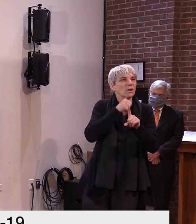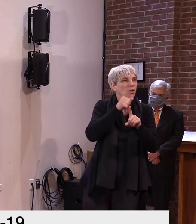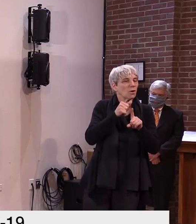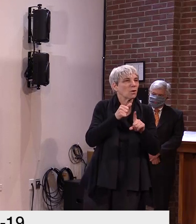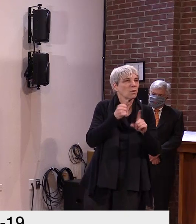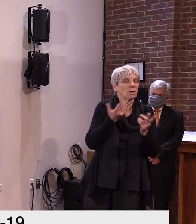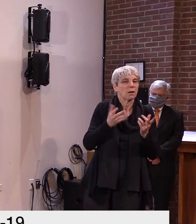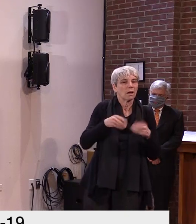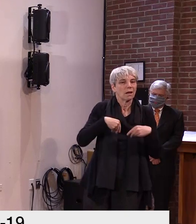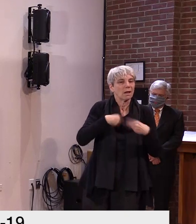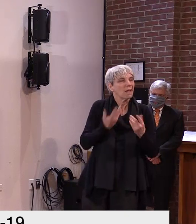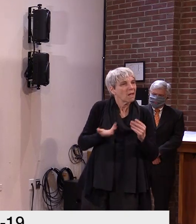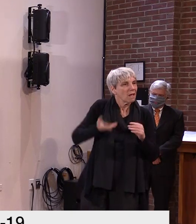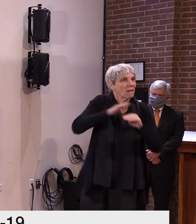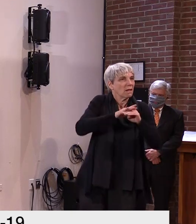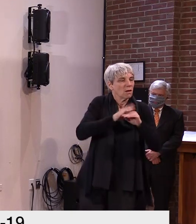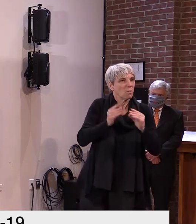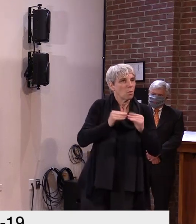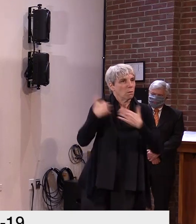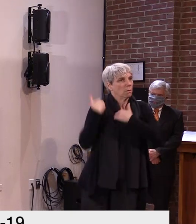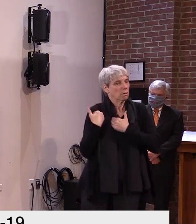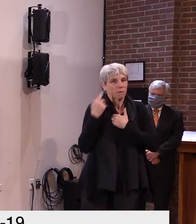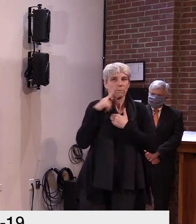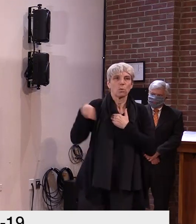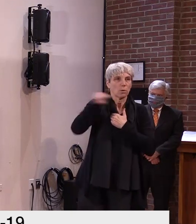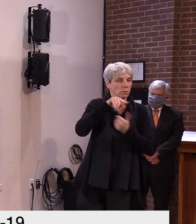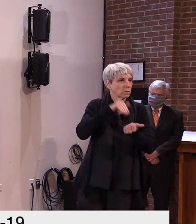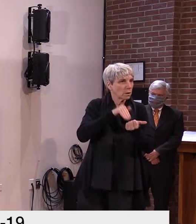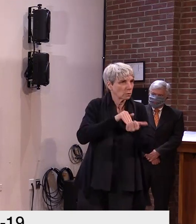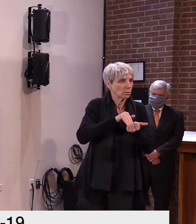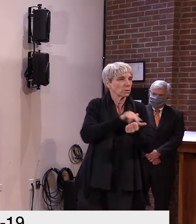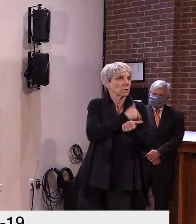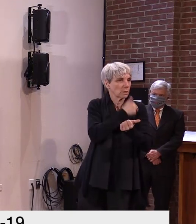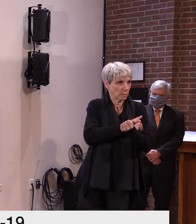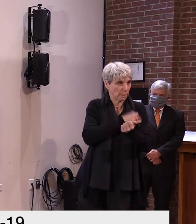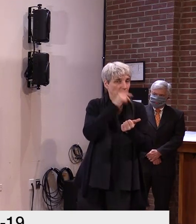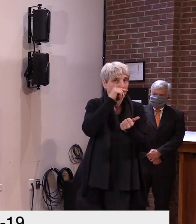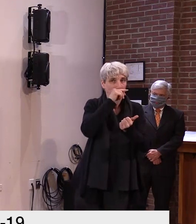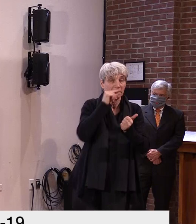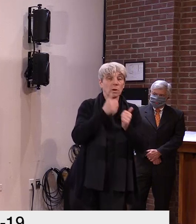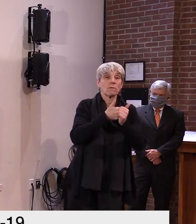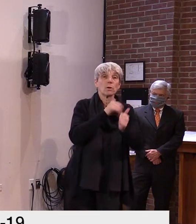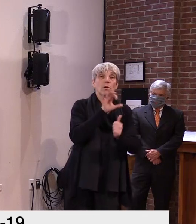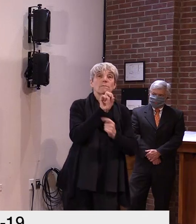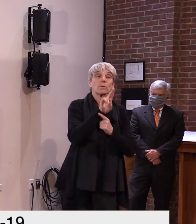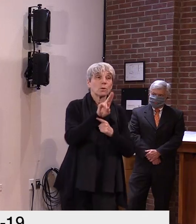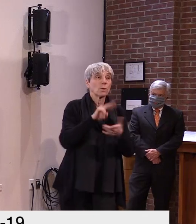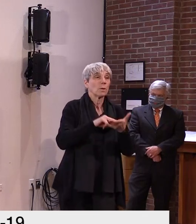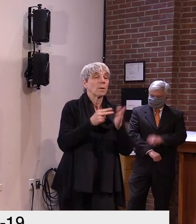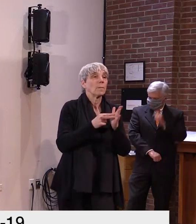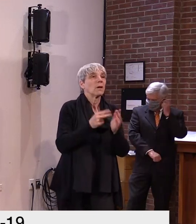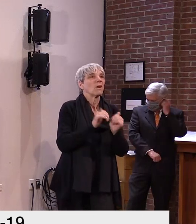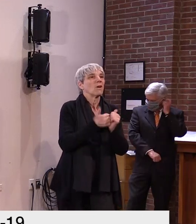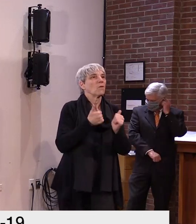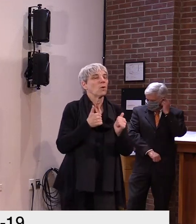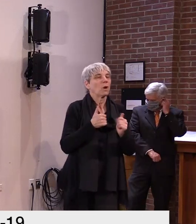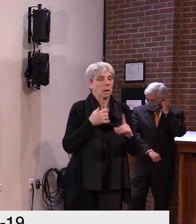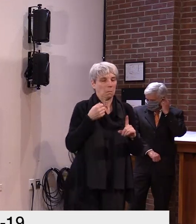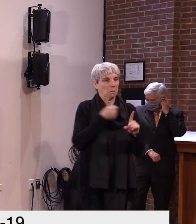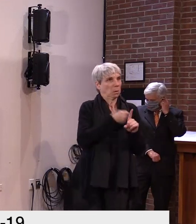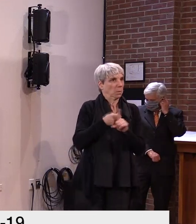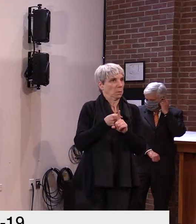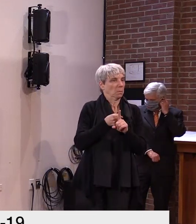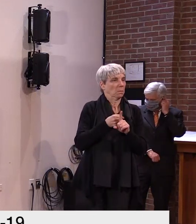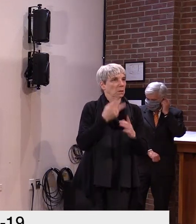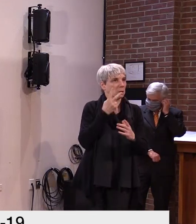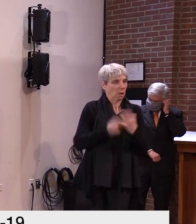response. By keeping flu out of the picture, we can avoid what I've termed this twindemic that we don't want to